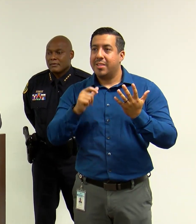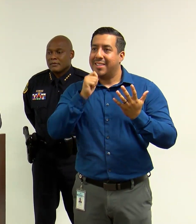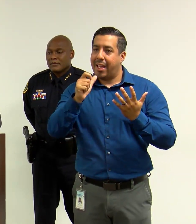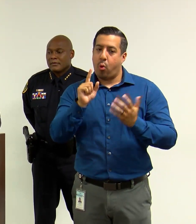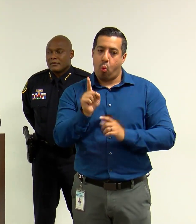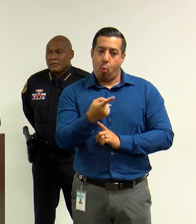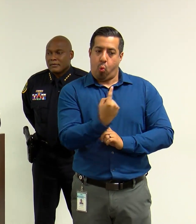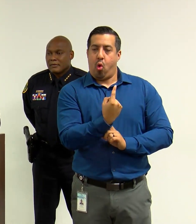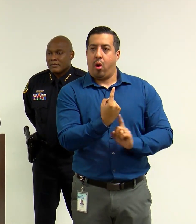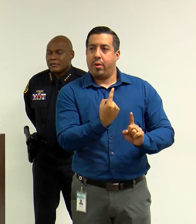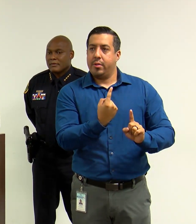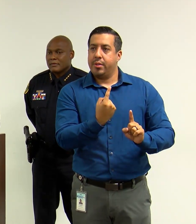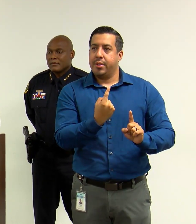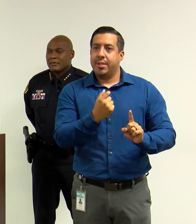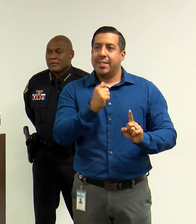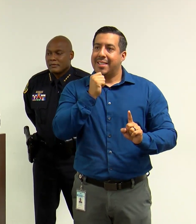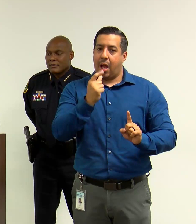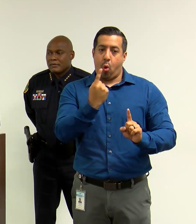one